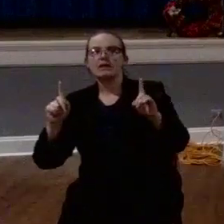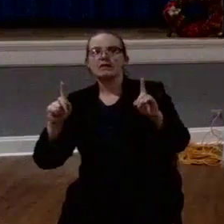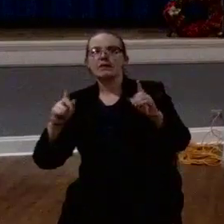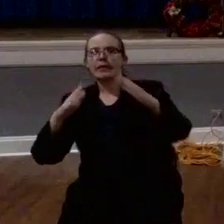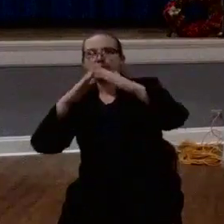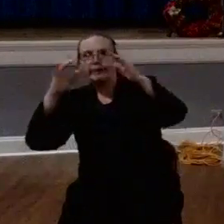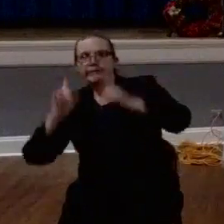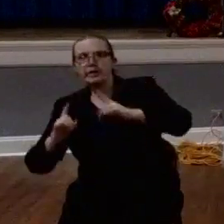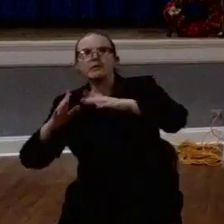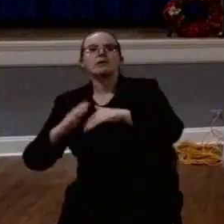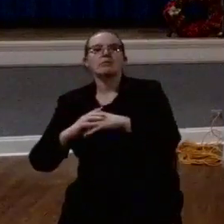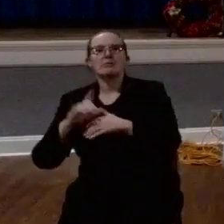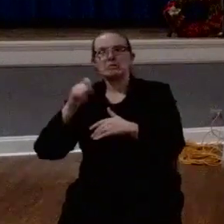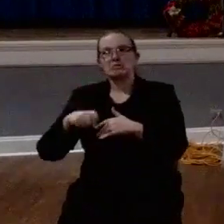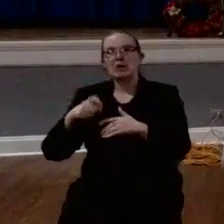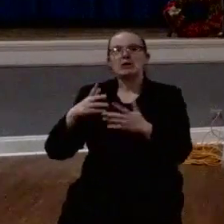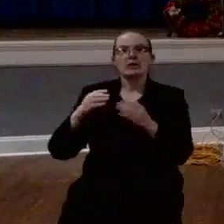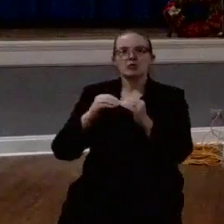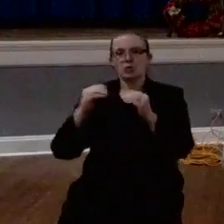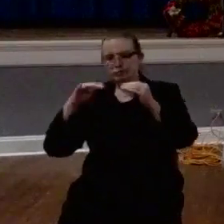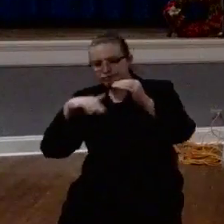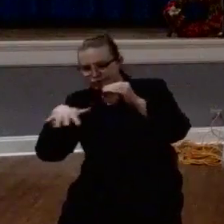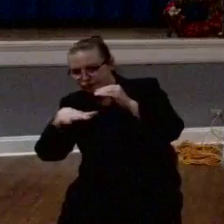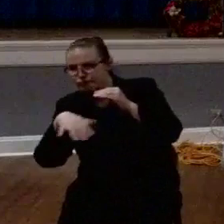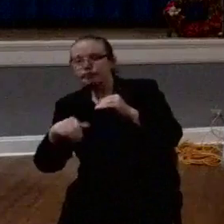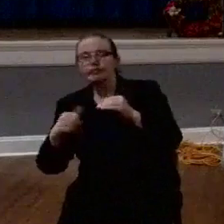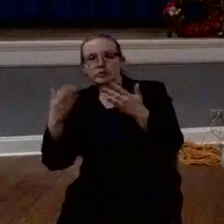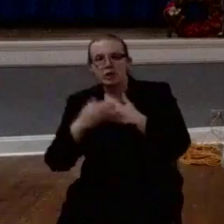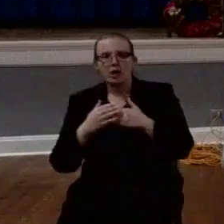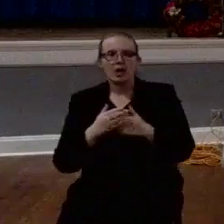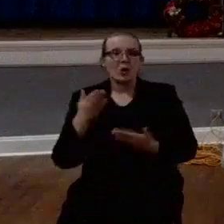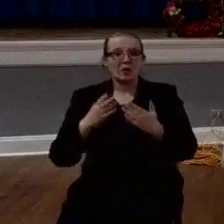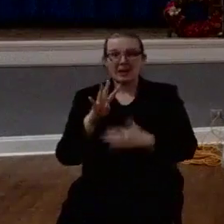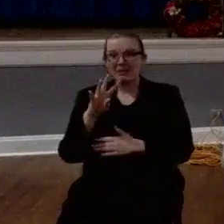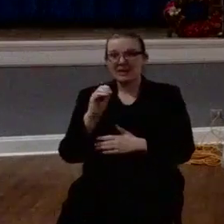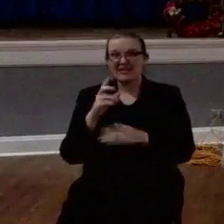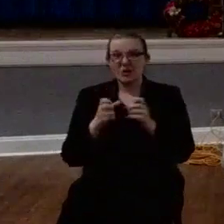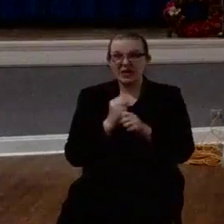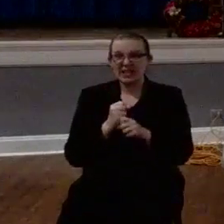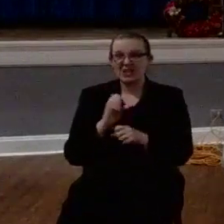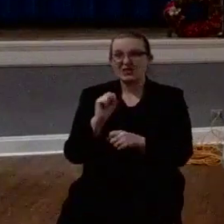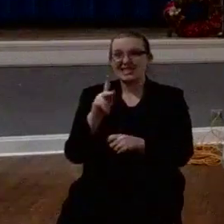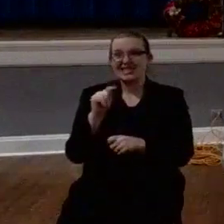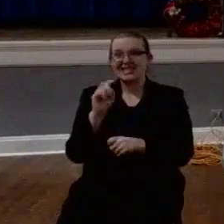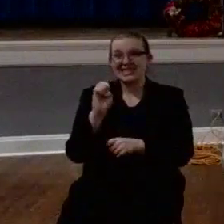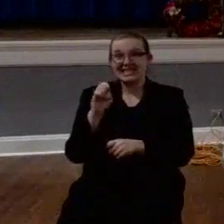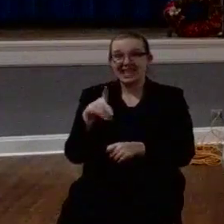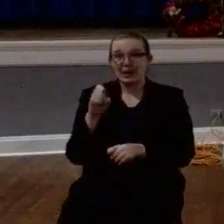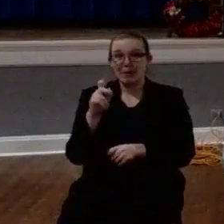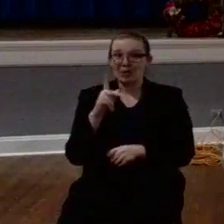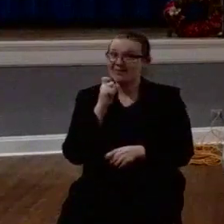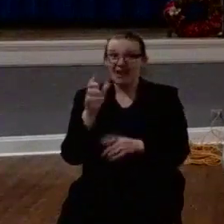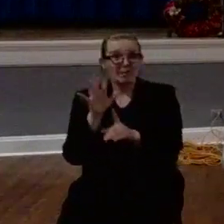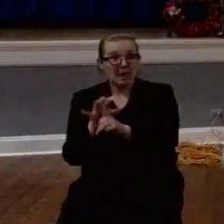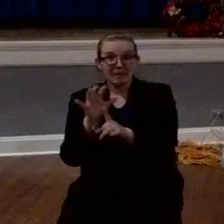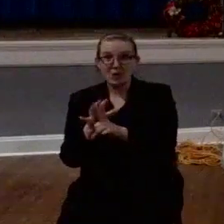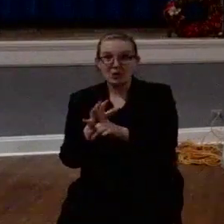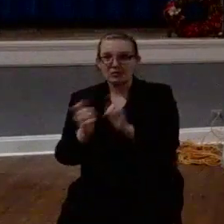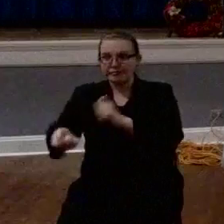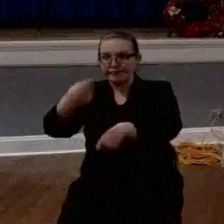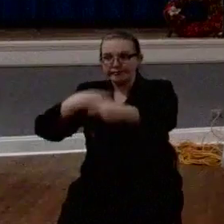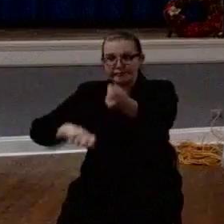some area that needs shade. Maybe in, God forbid, 40 years, a skate park isn't the thing, and they put something